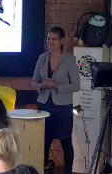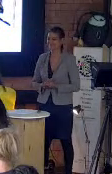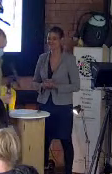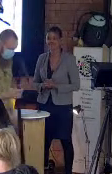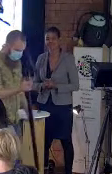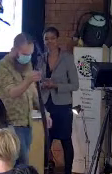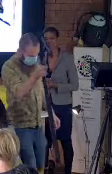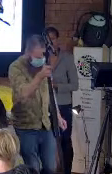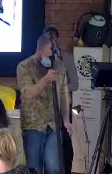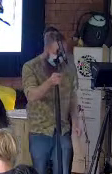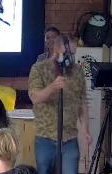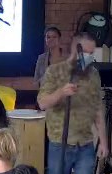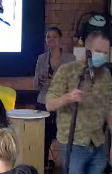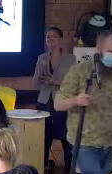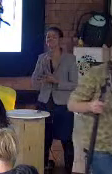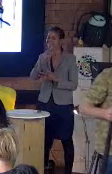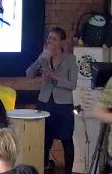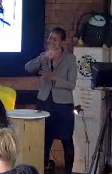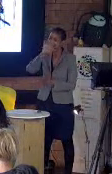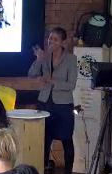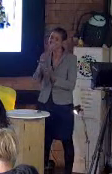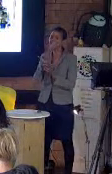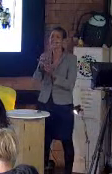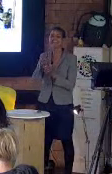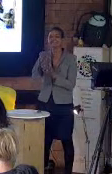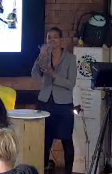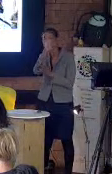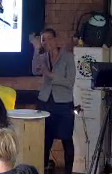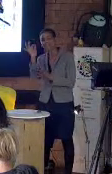the internet. Ooh.